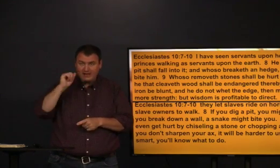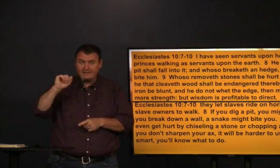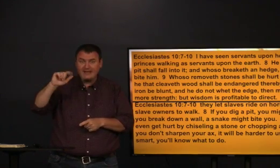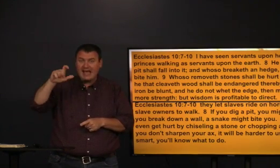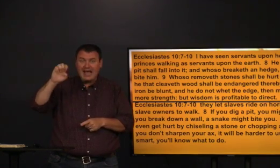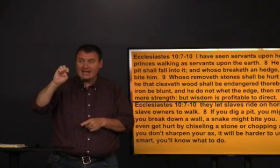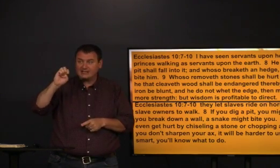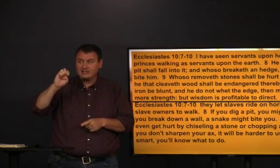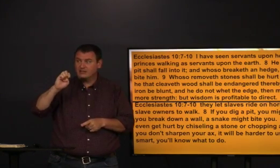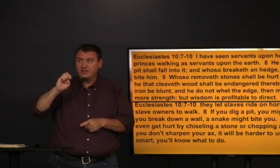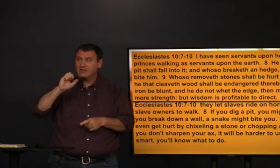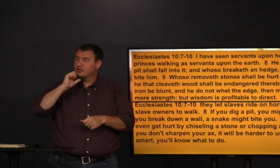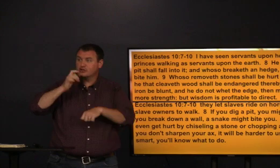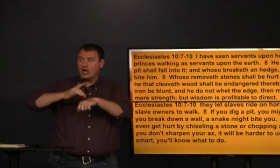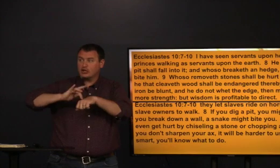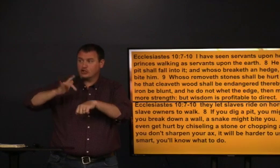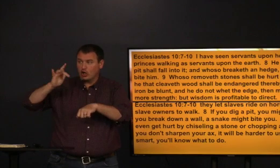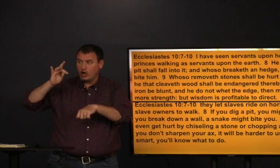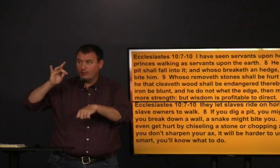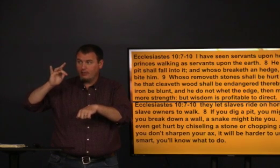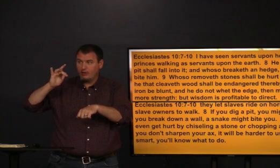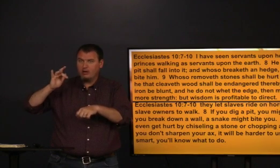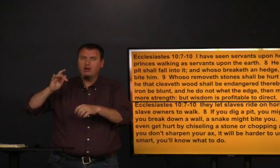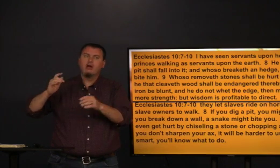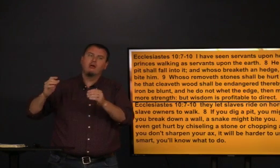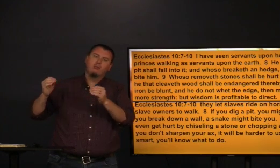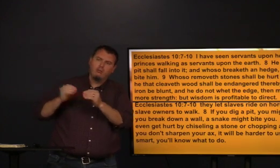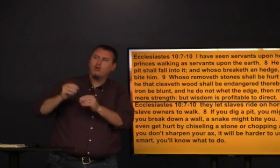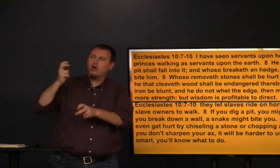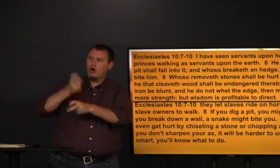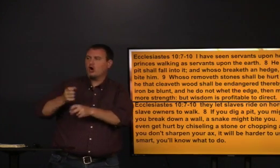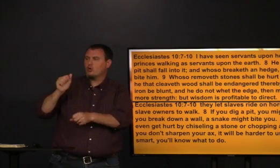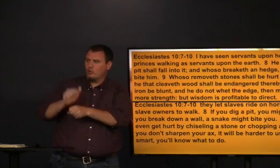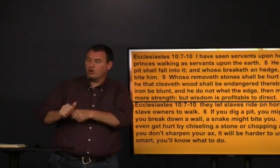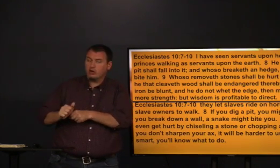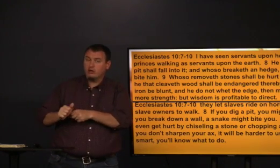the axe is not sharp, more hard work.